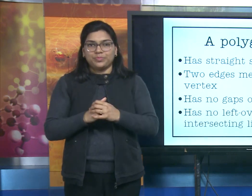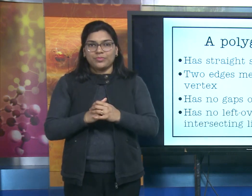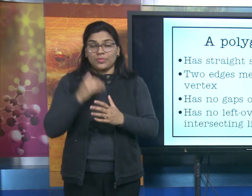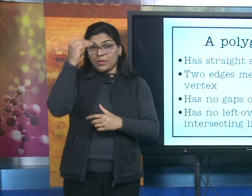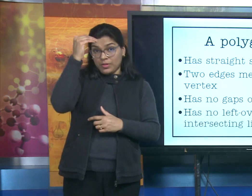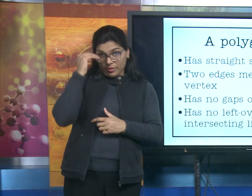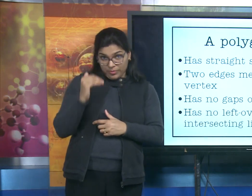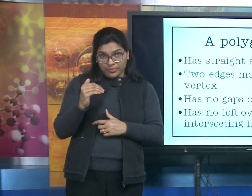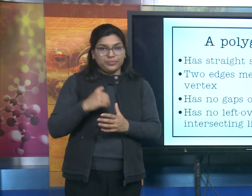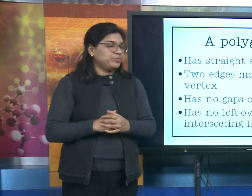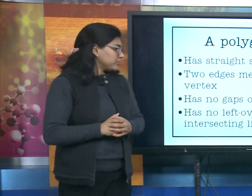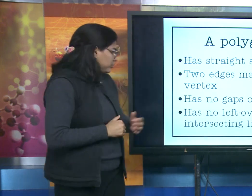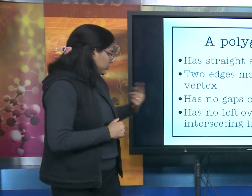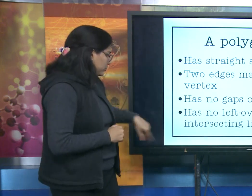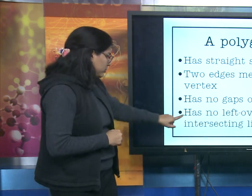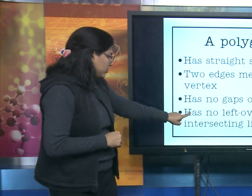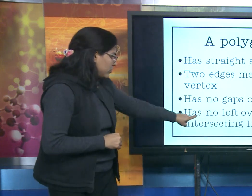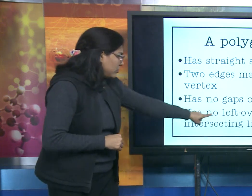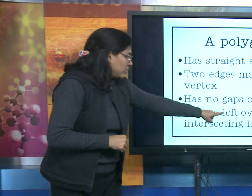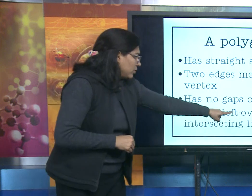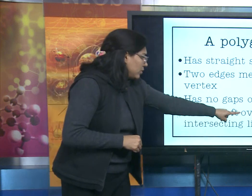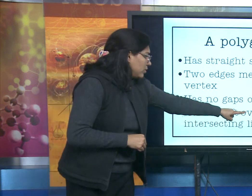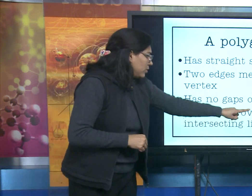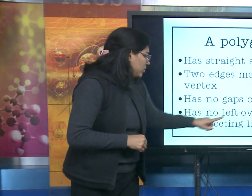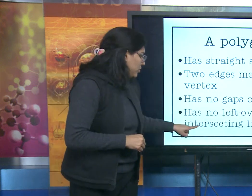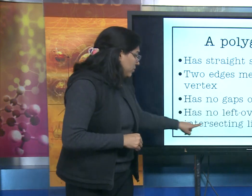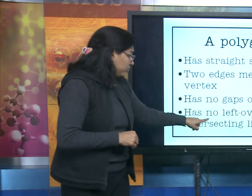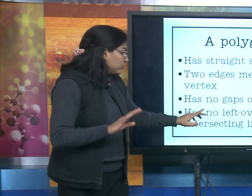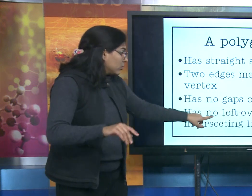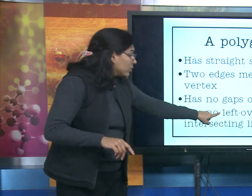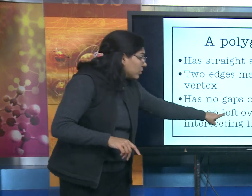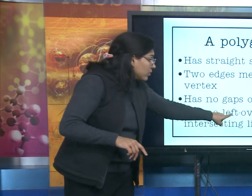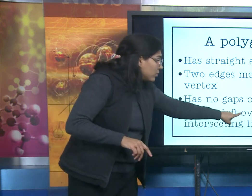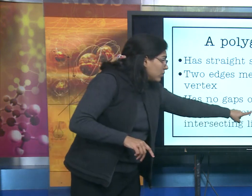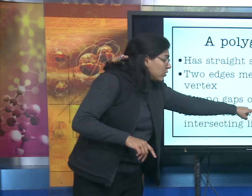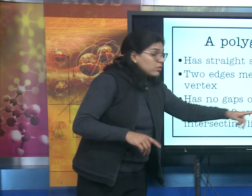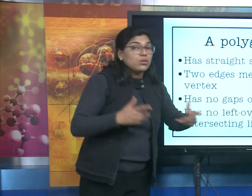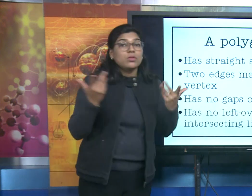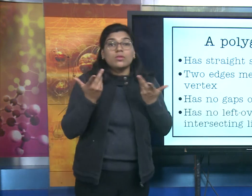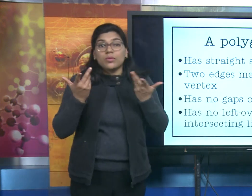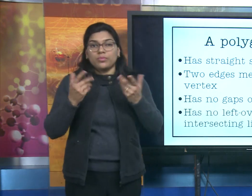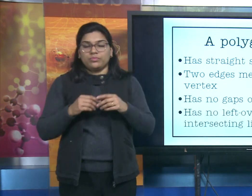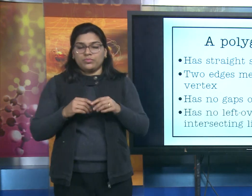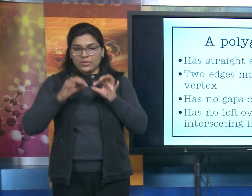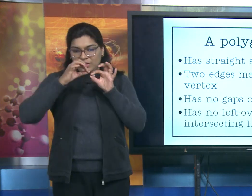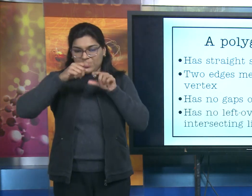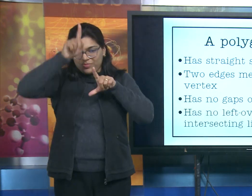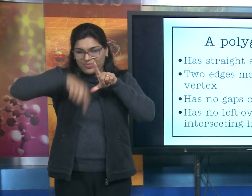the lines are joined together. Now the next feature explains that it has no leftover. Now the meaning